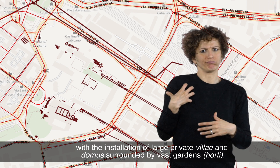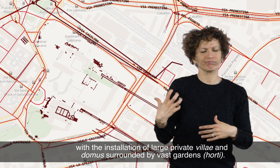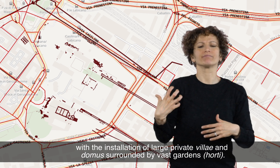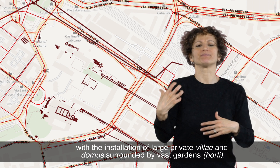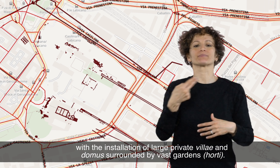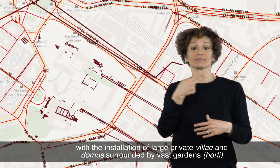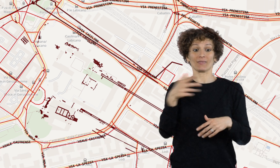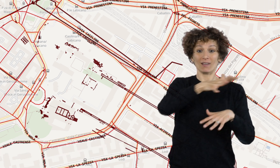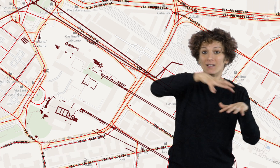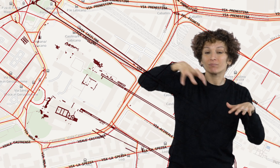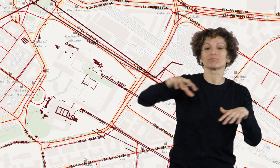orti.